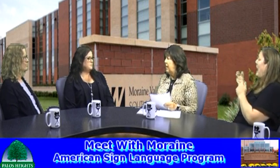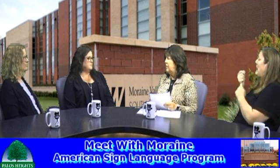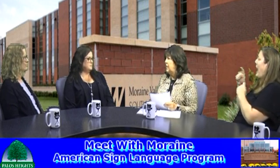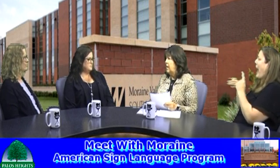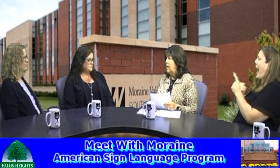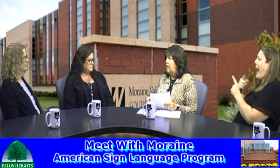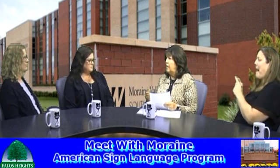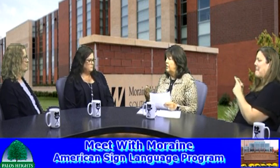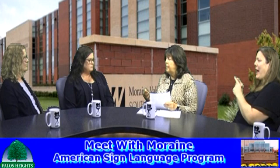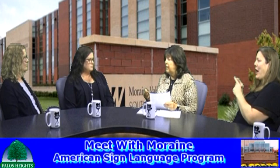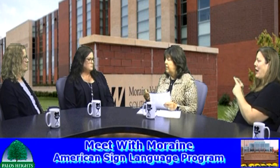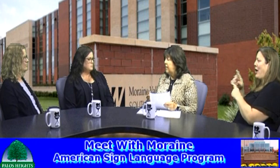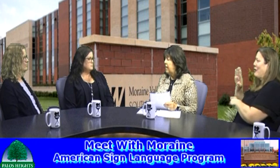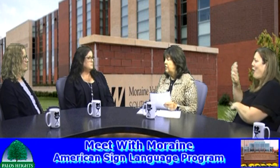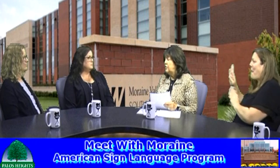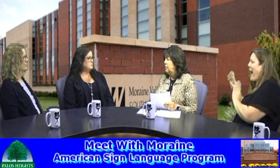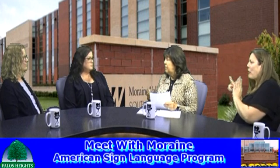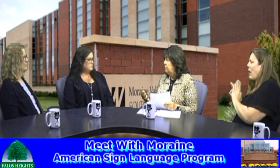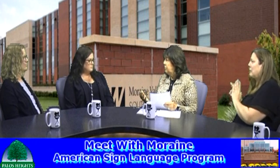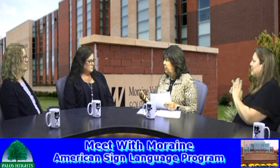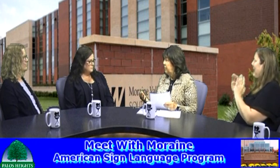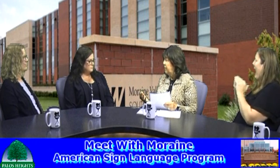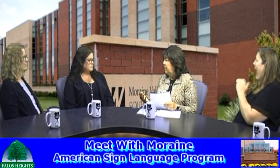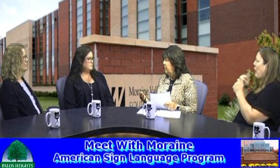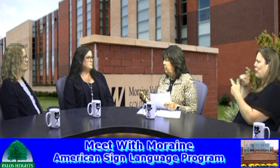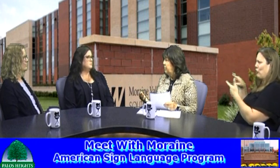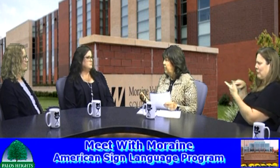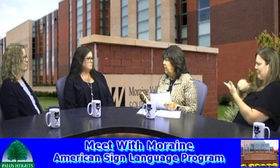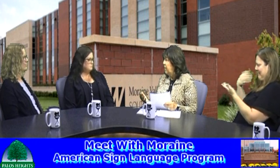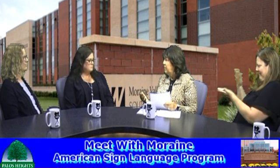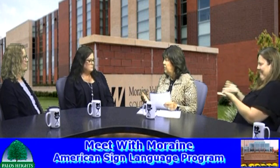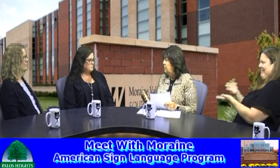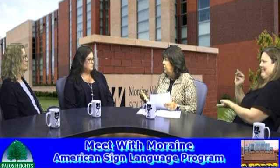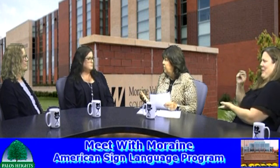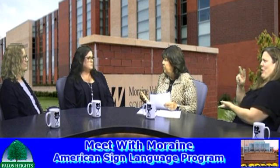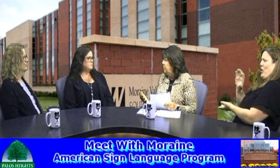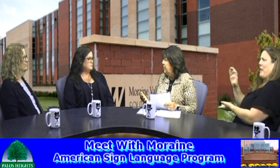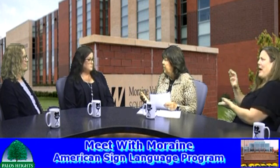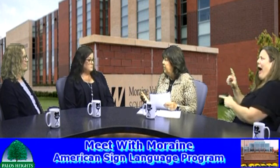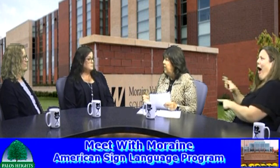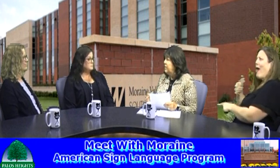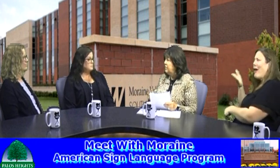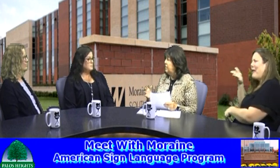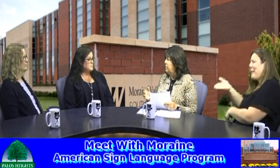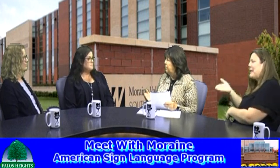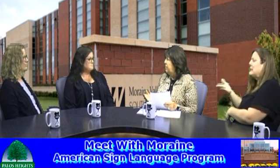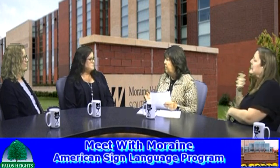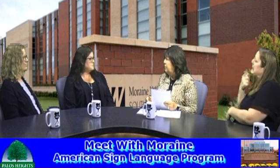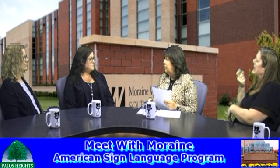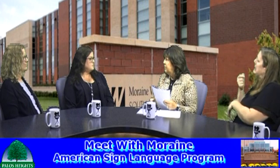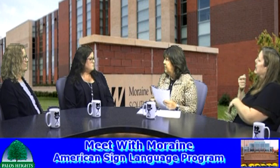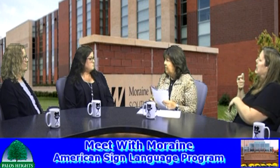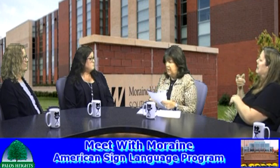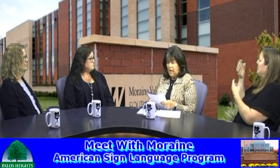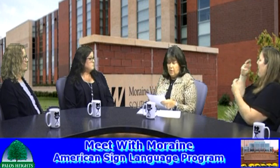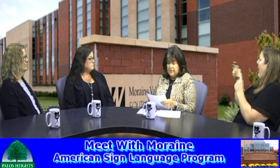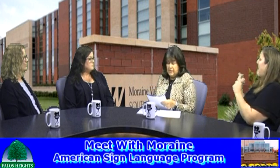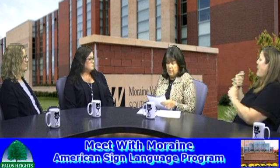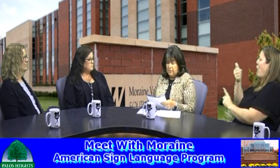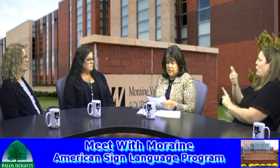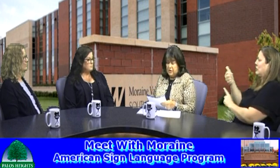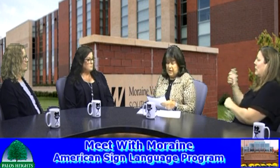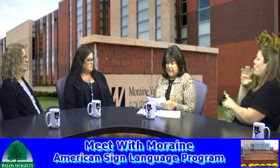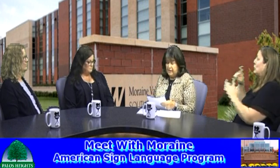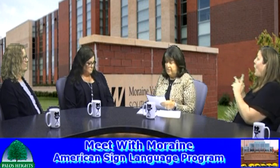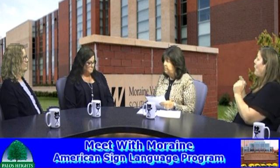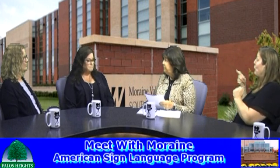bit about your background. How did you come to Moraine Valley Community College? How long have you been there? Just a little bit about yourself. Let's